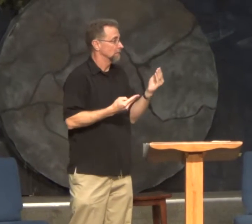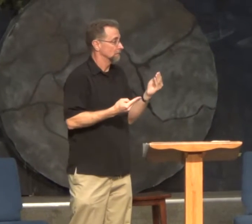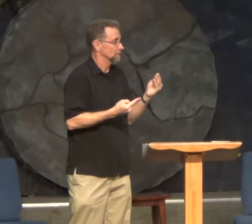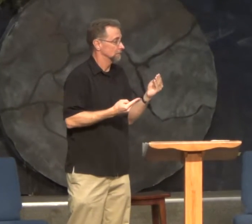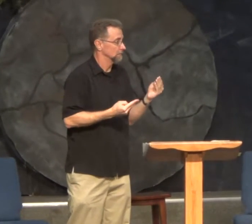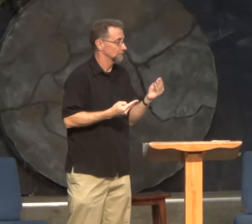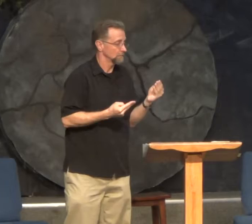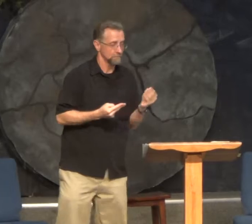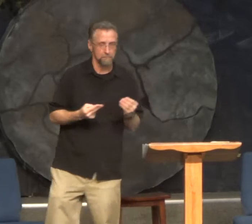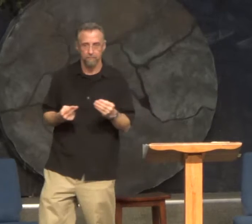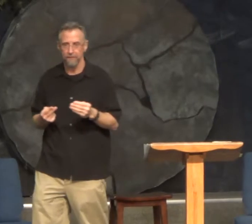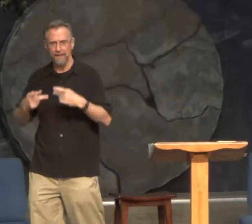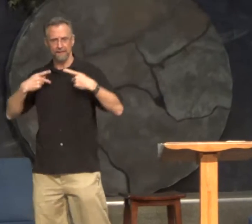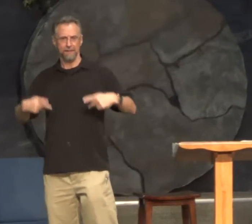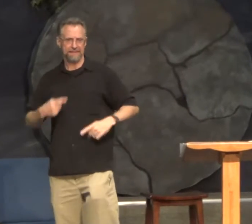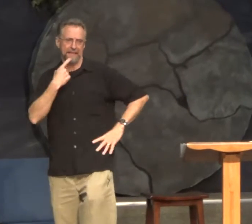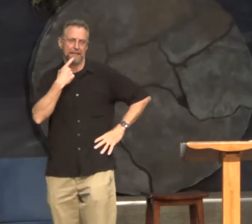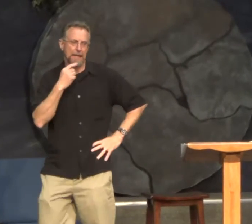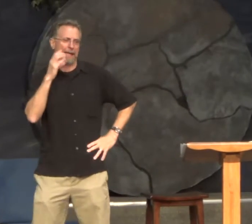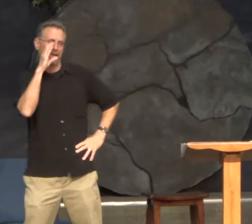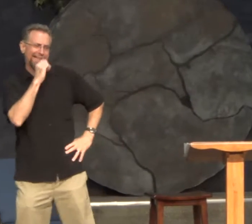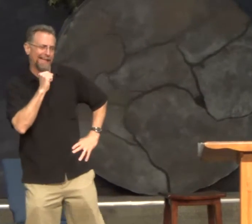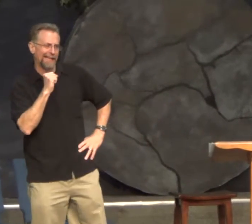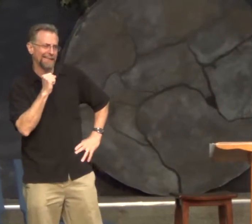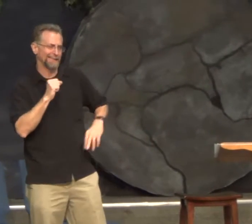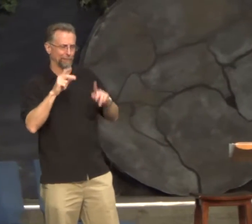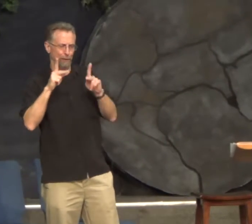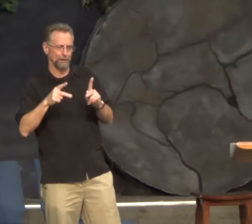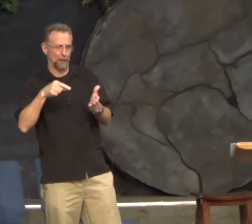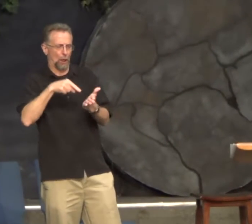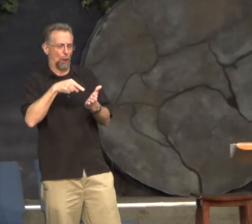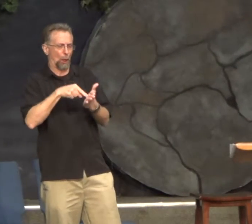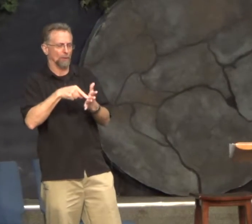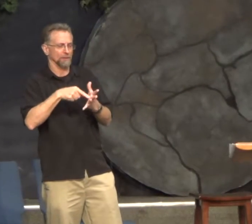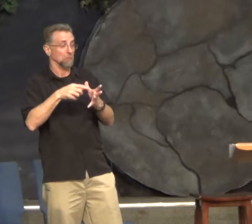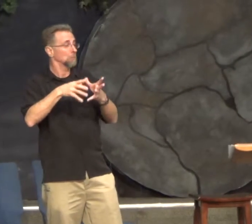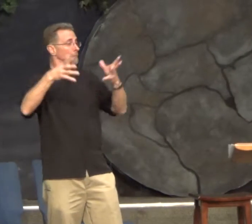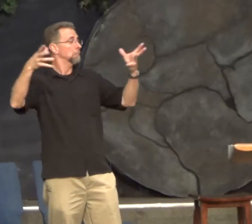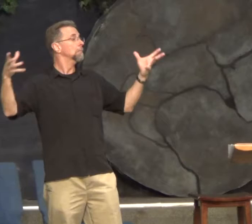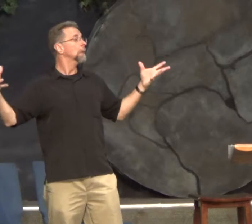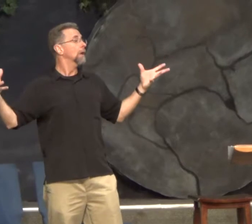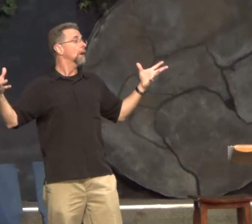Who would love him more if he was forgiven? The Pharisee said, well, I guess the one who owed much.